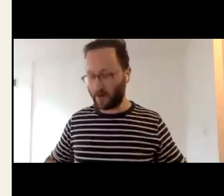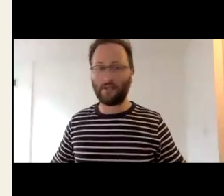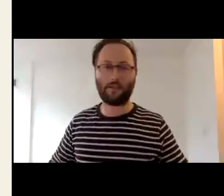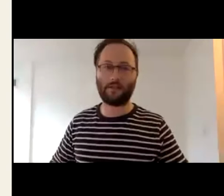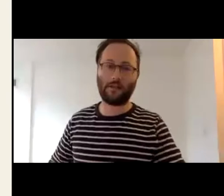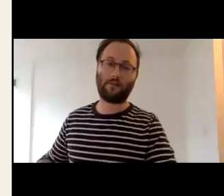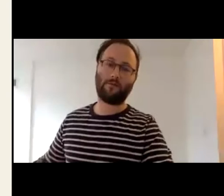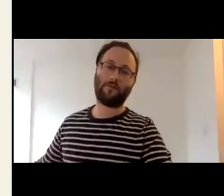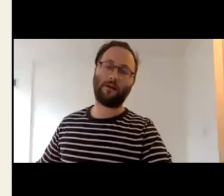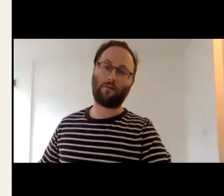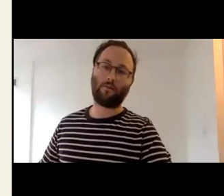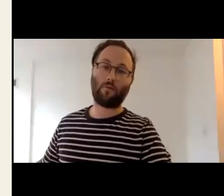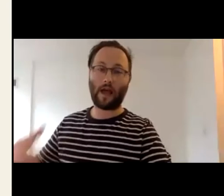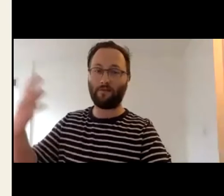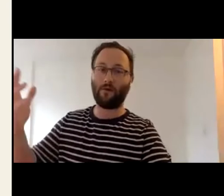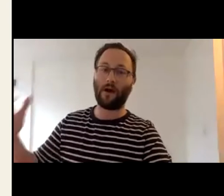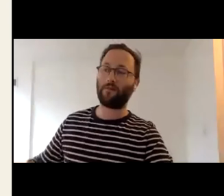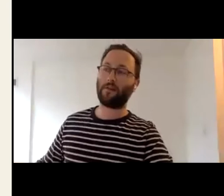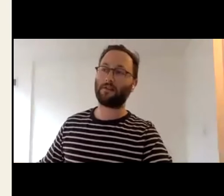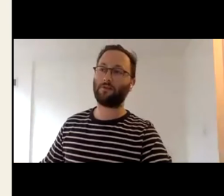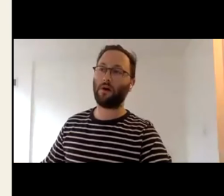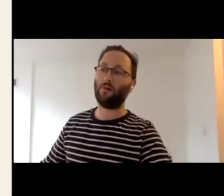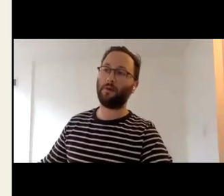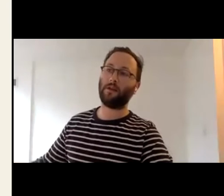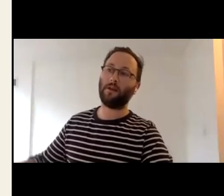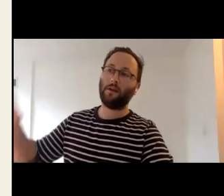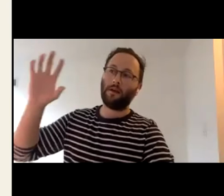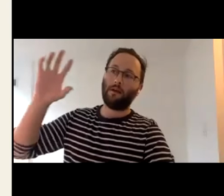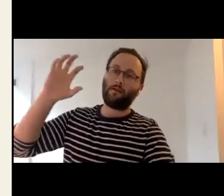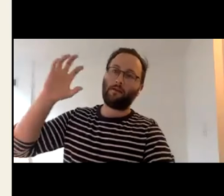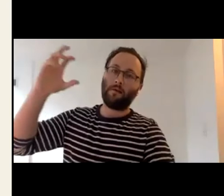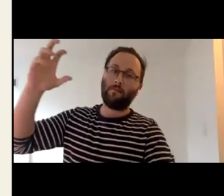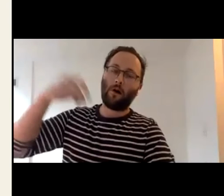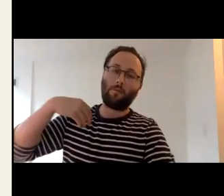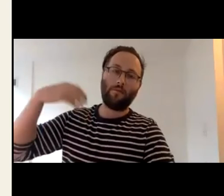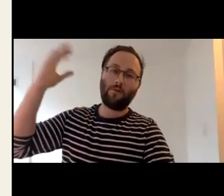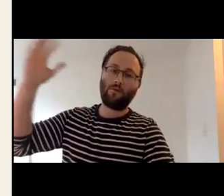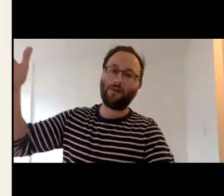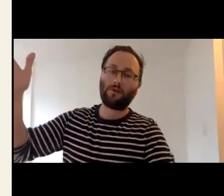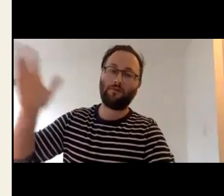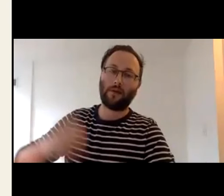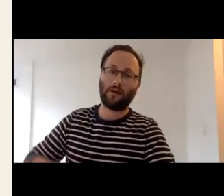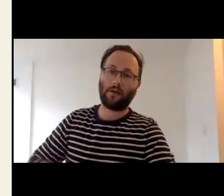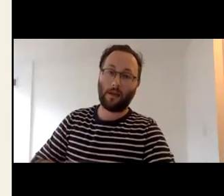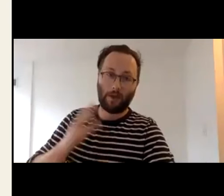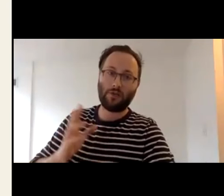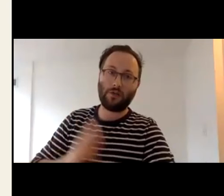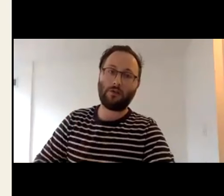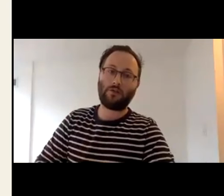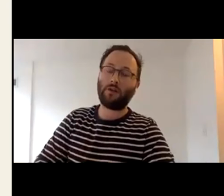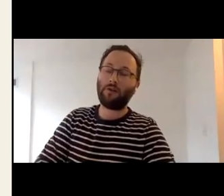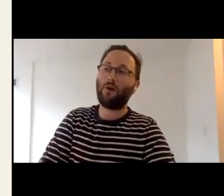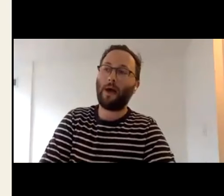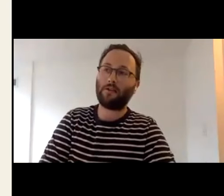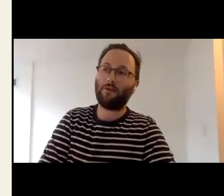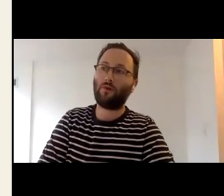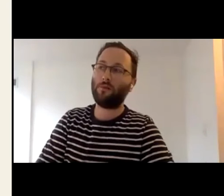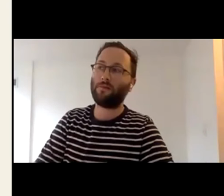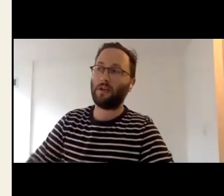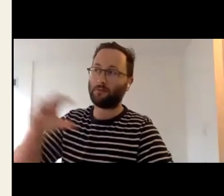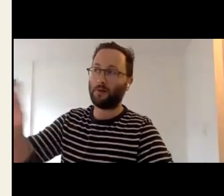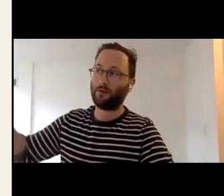share ideas and sort of what have you after this as well. But from our point of view, we sort of at Benji generally go back